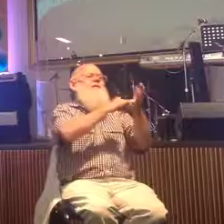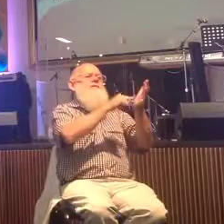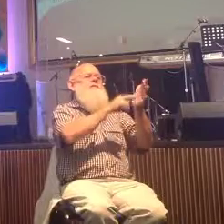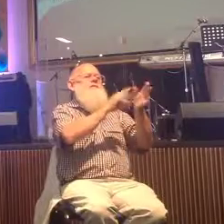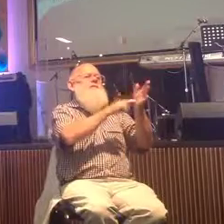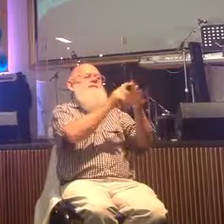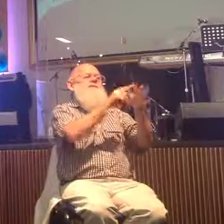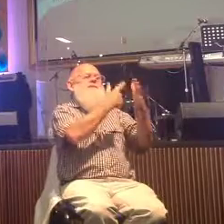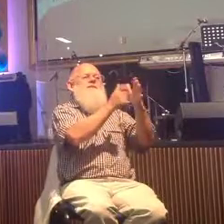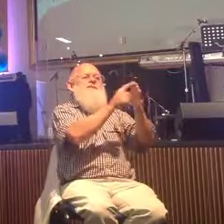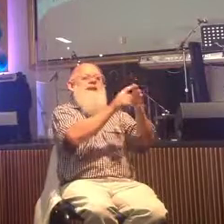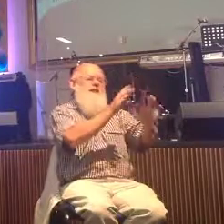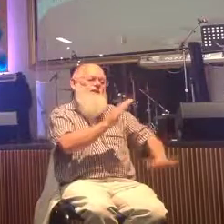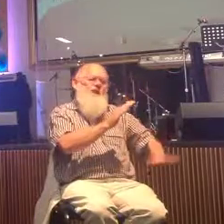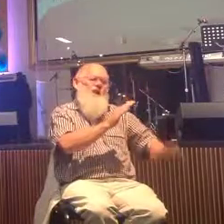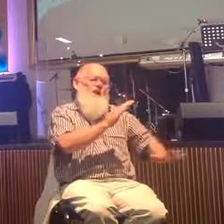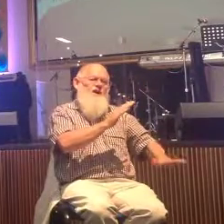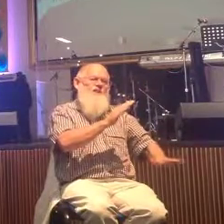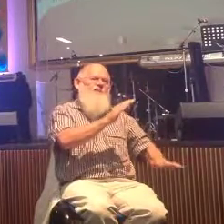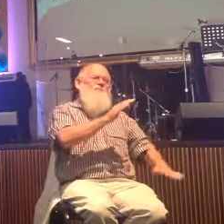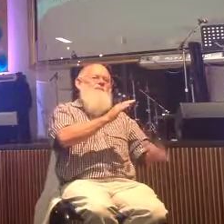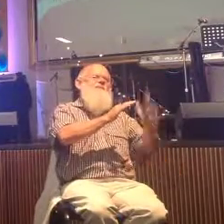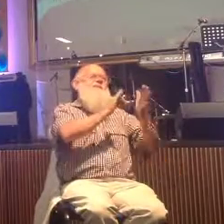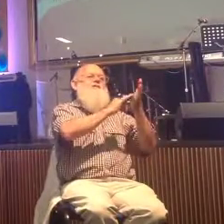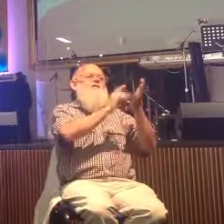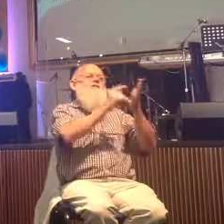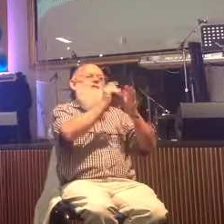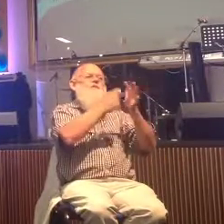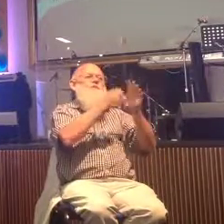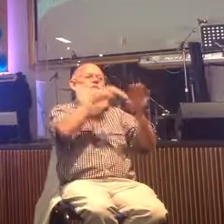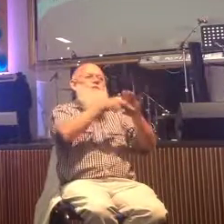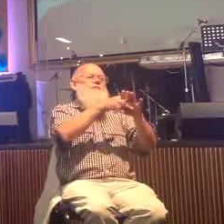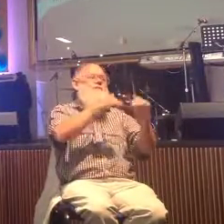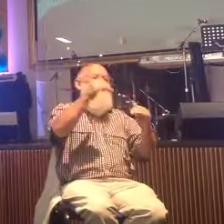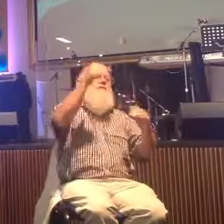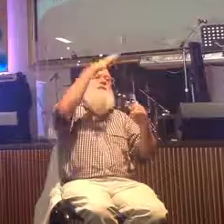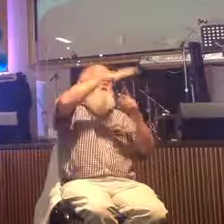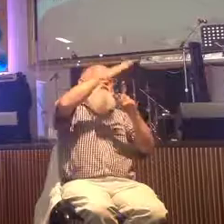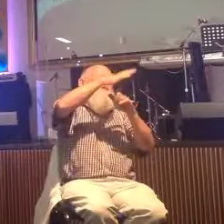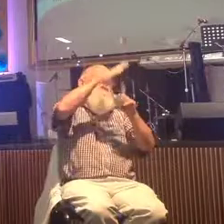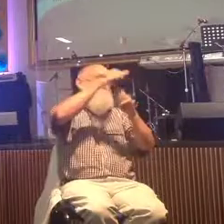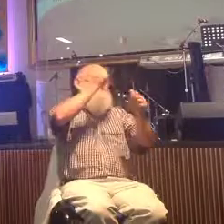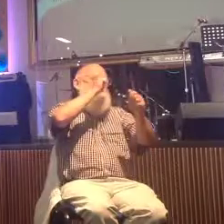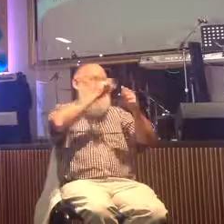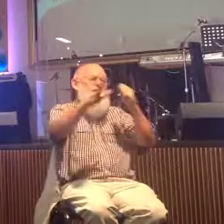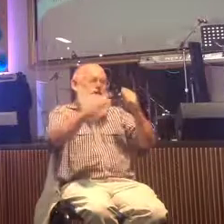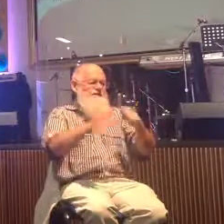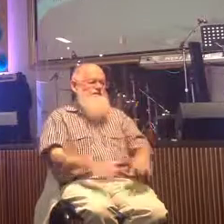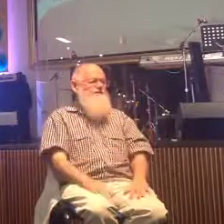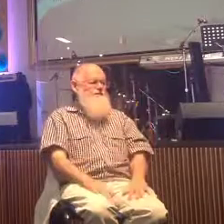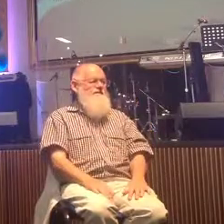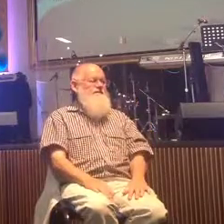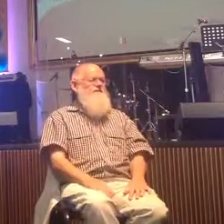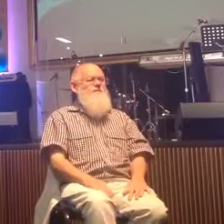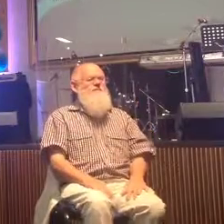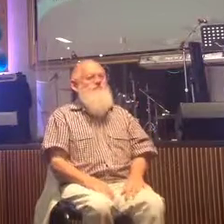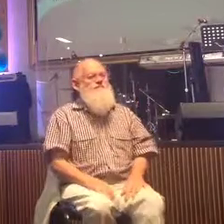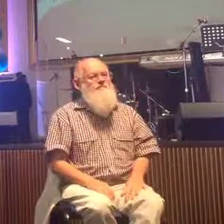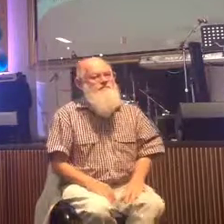understanding in our head makes it into our heart. Yep. And starts to become the core thing that comes out in situations, the core thoughts. Those automatic thoughts come from